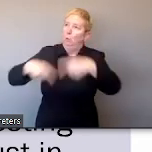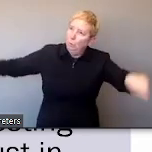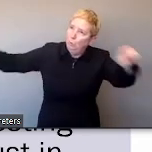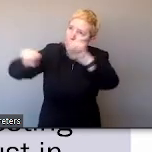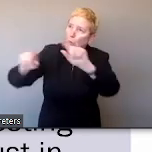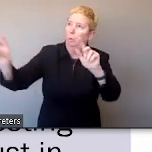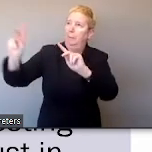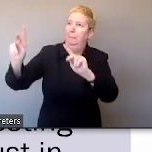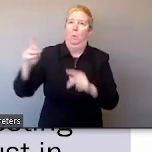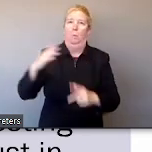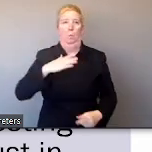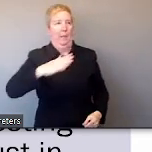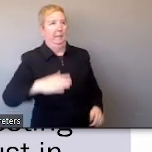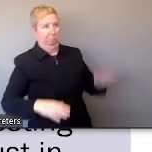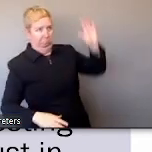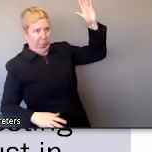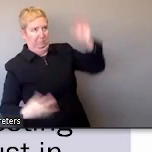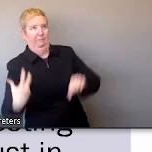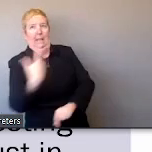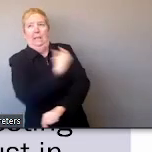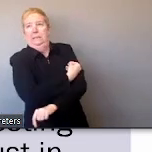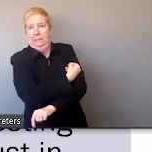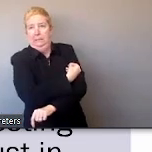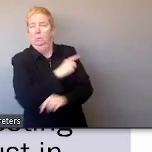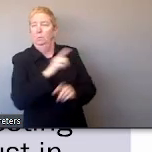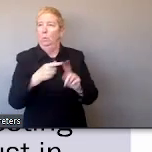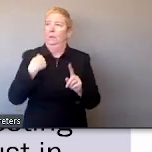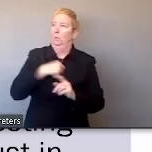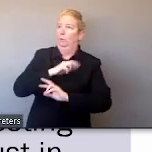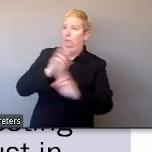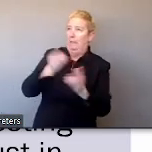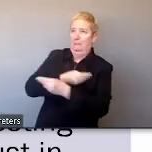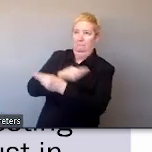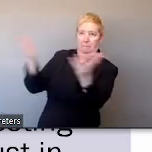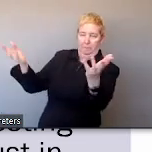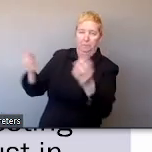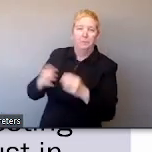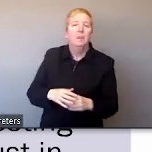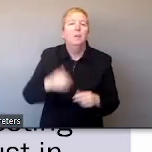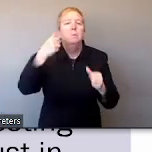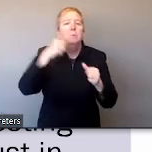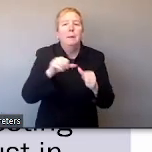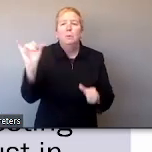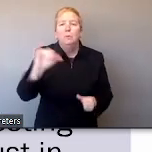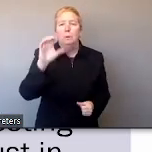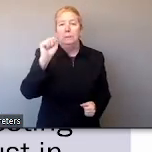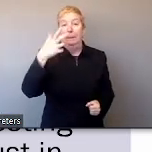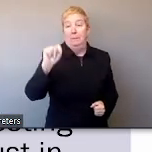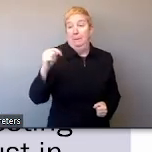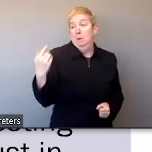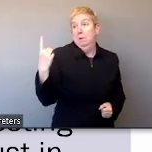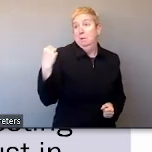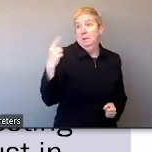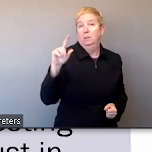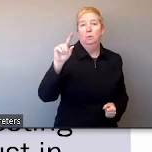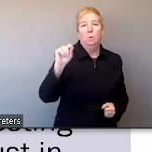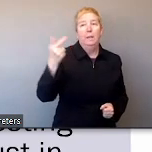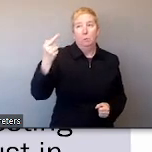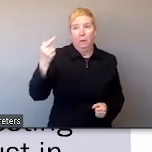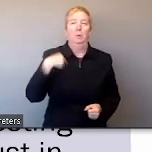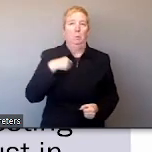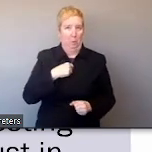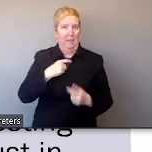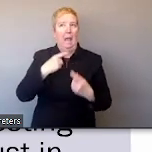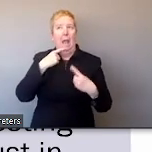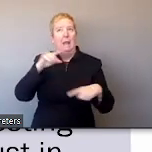became available. You'll remember that in September of the same year last year, we announced the boosters are available for